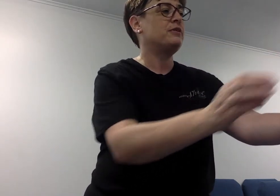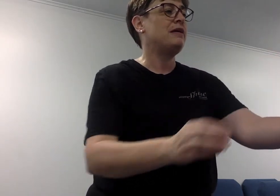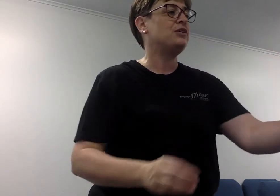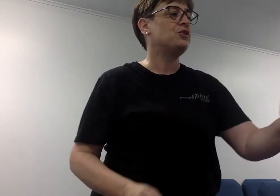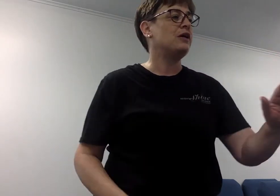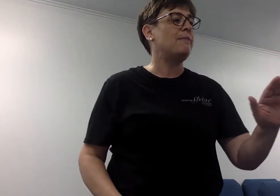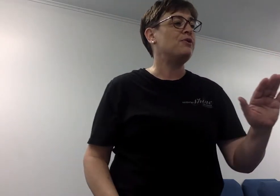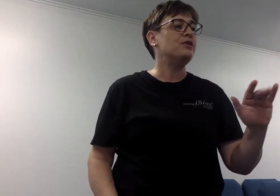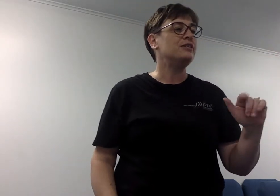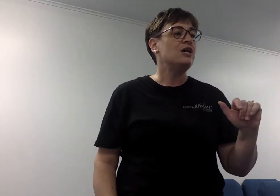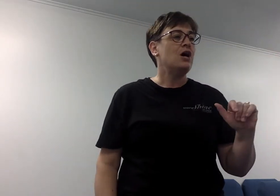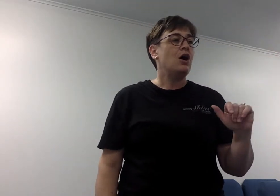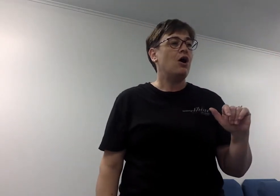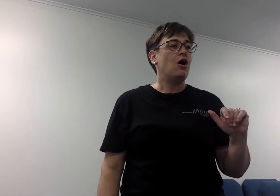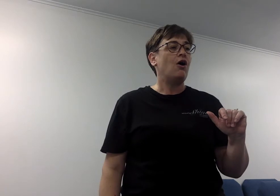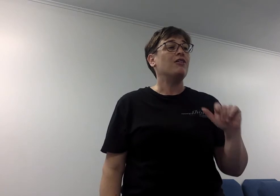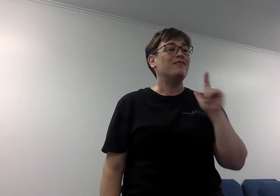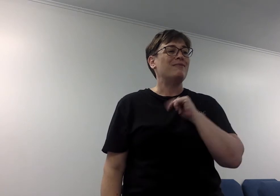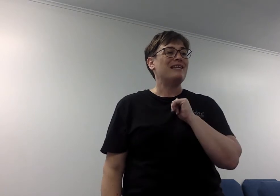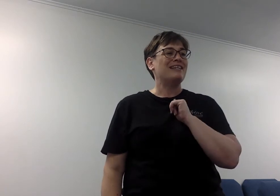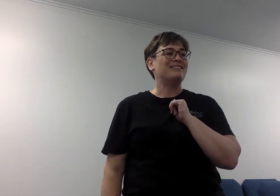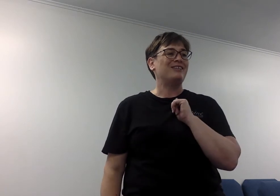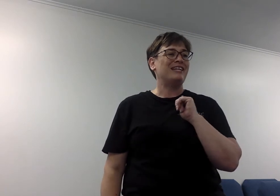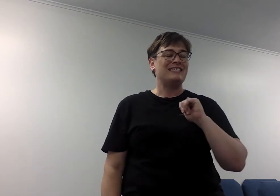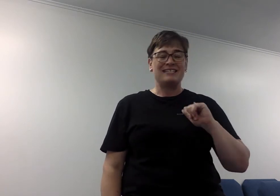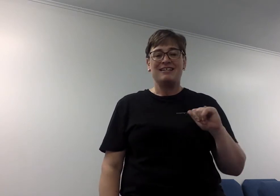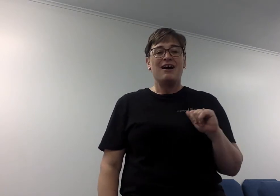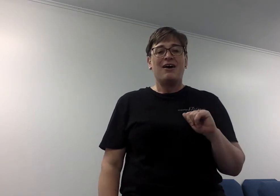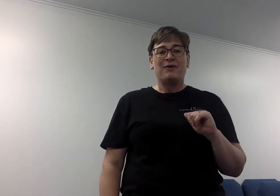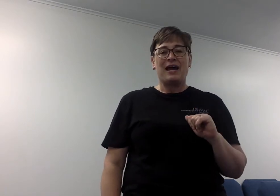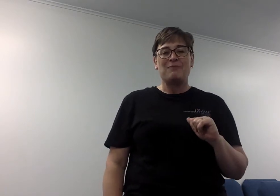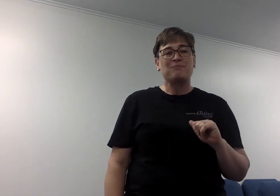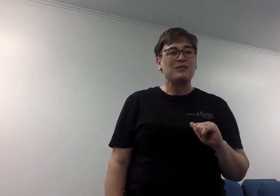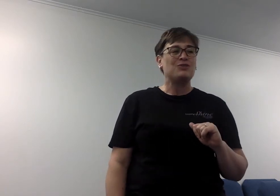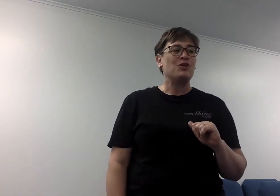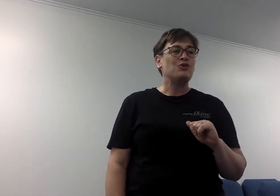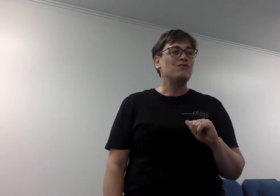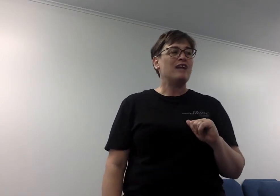make sure I put all of them. Yes, good, I did. Okay, so you've got,